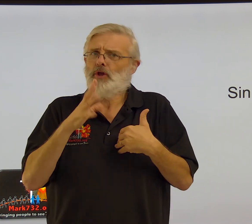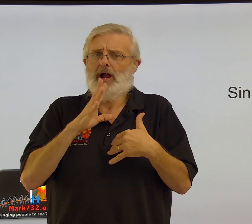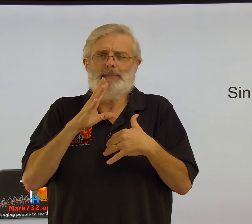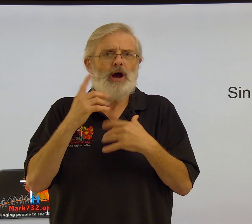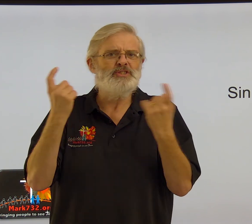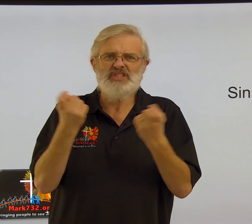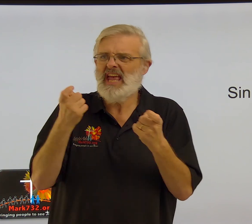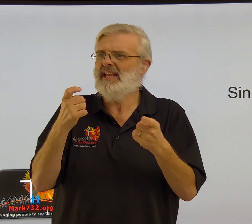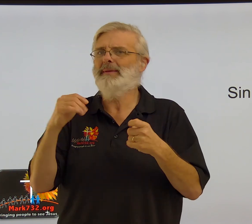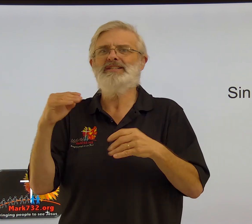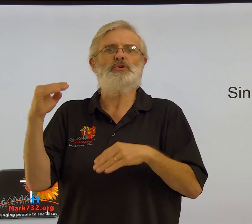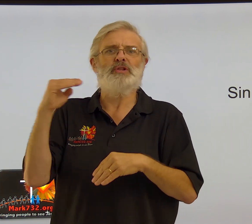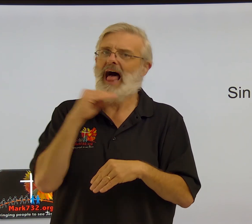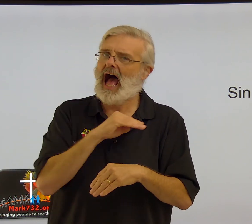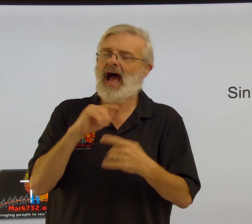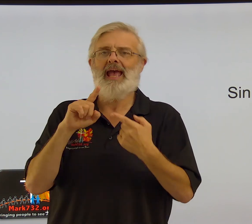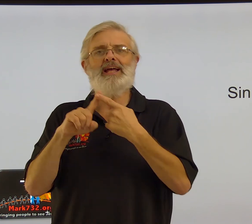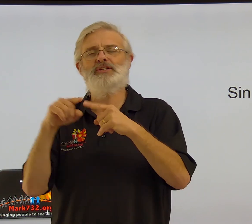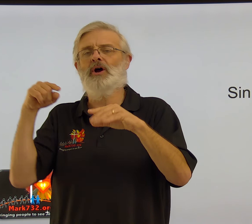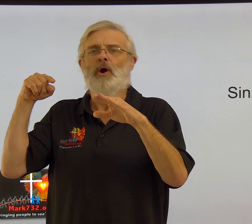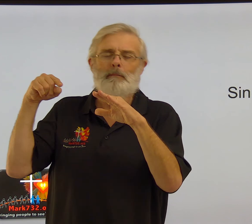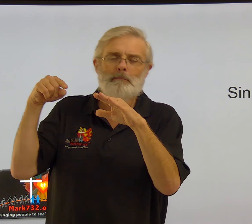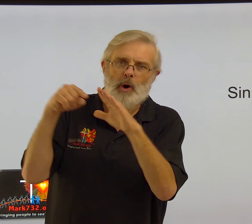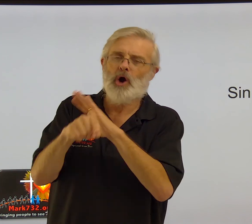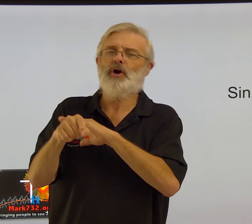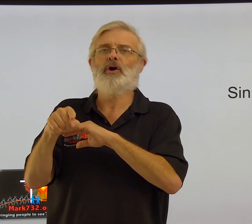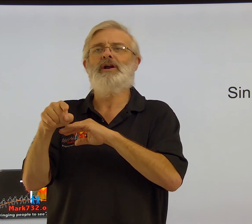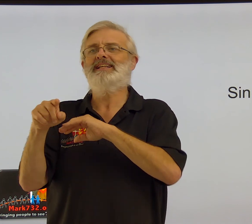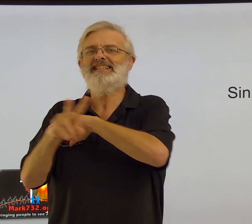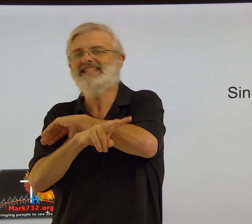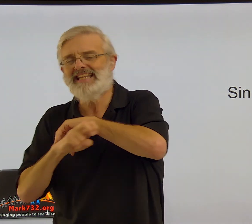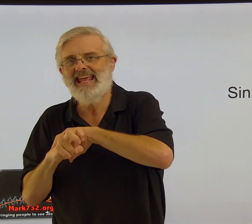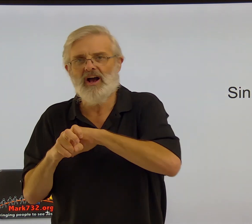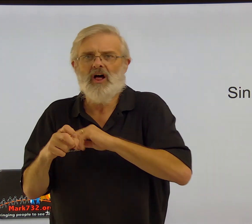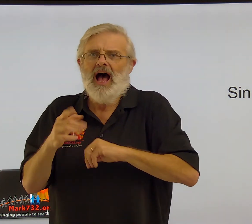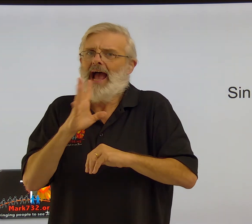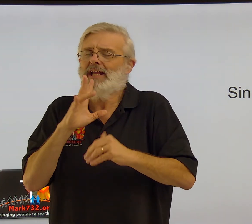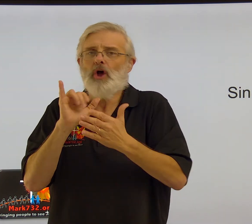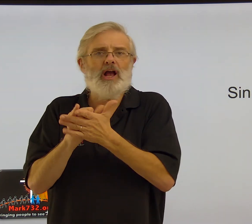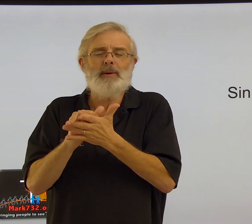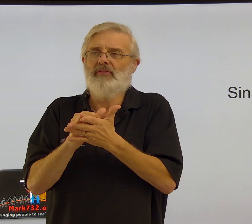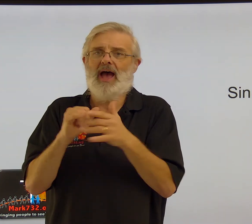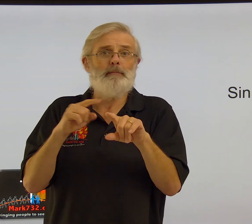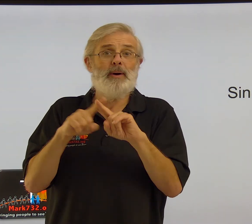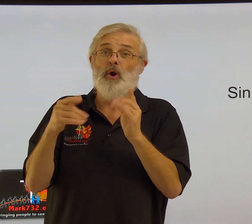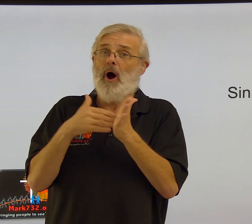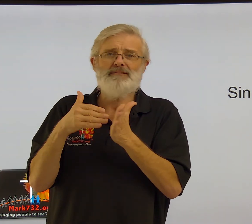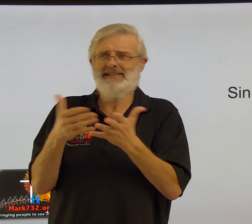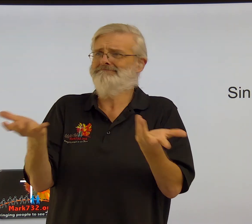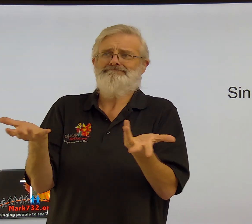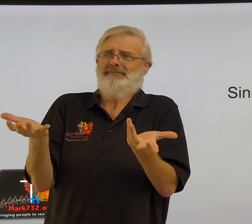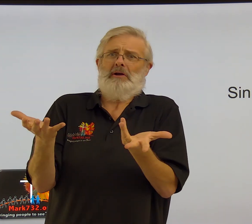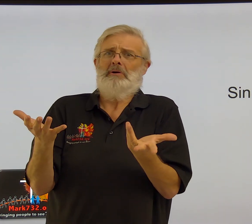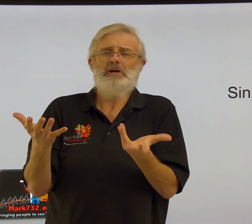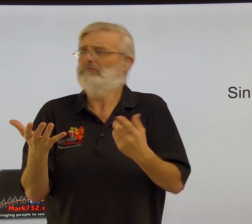about sin means to lie and to murder and to steal. I can talk about that, but often,